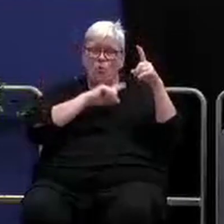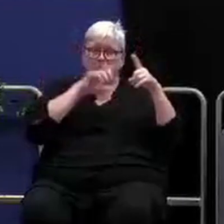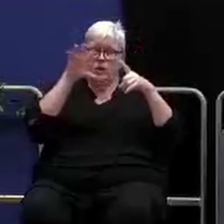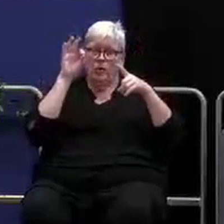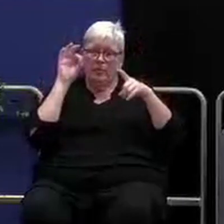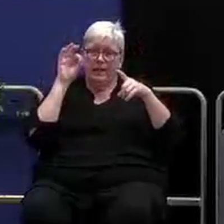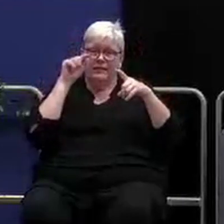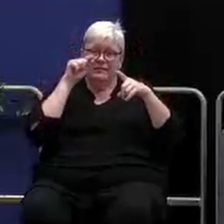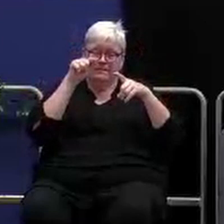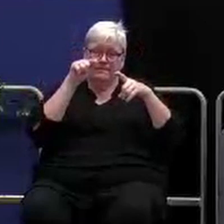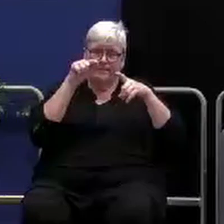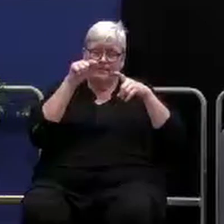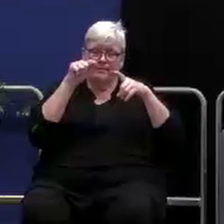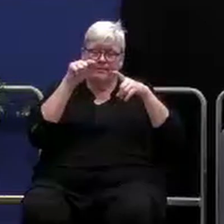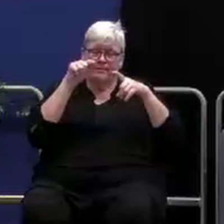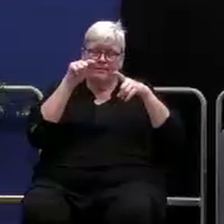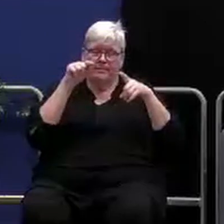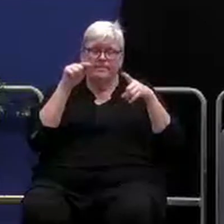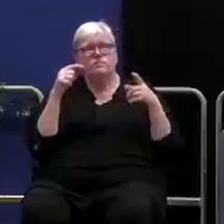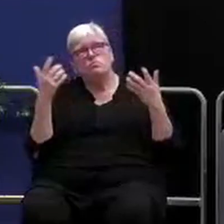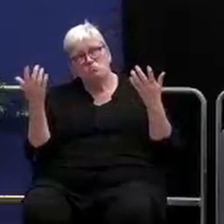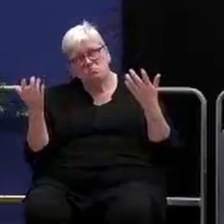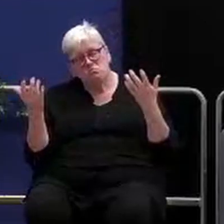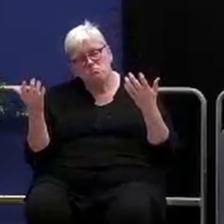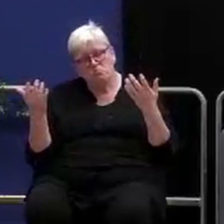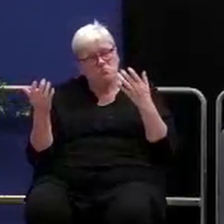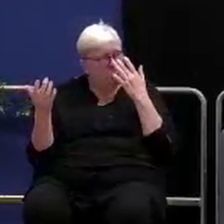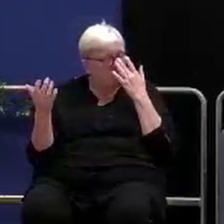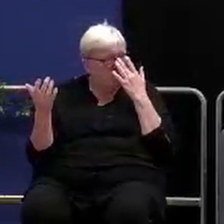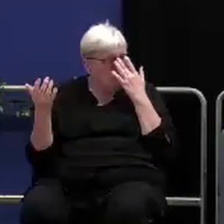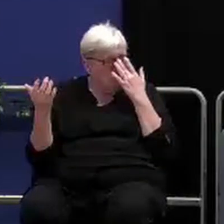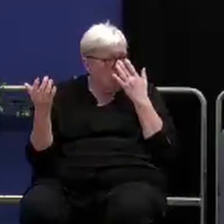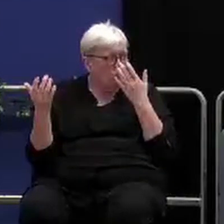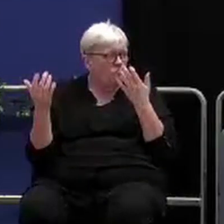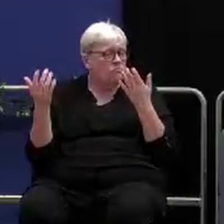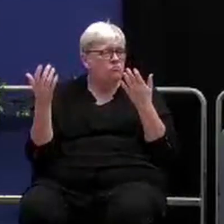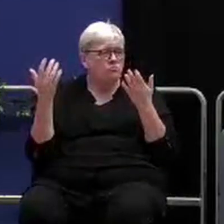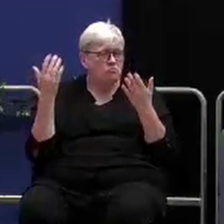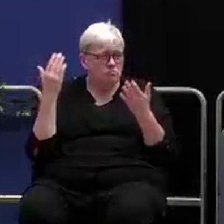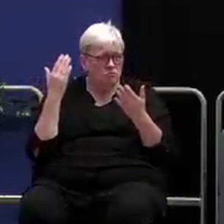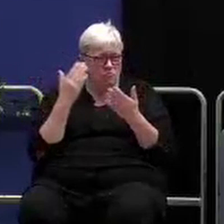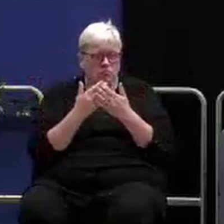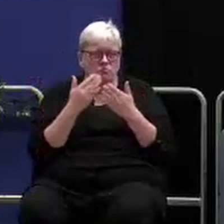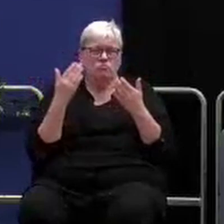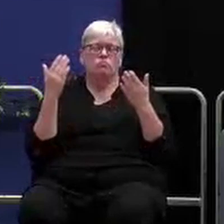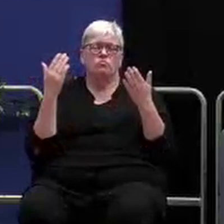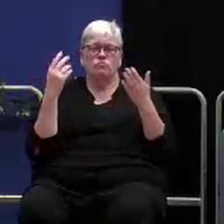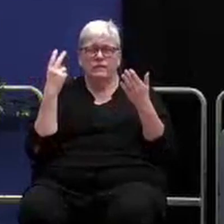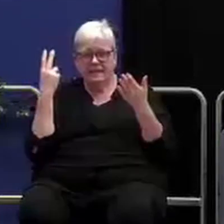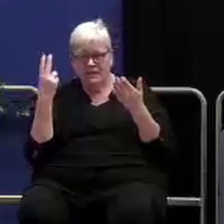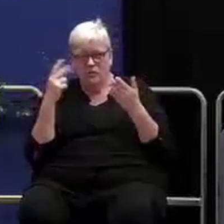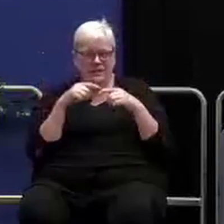did in this memoir. So I'm going to do that horrible academic thing and answer it in two completely different ways.